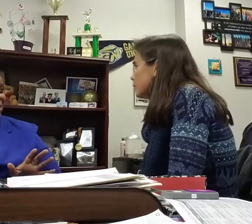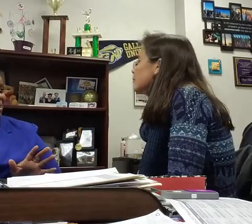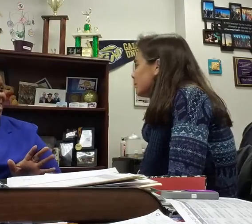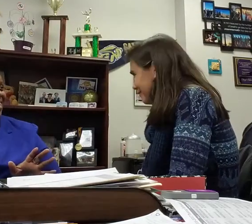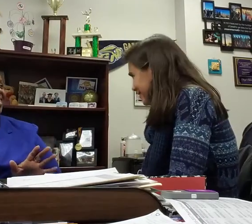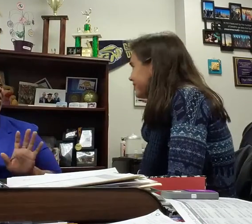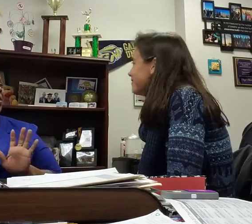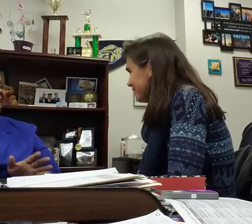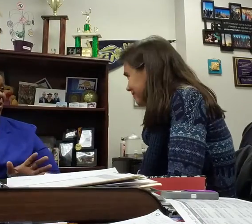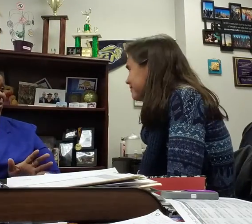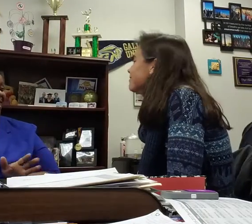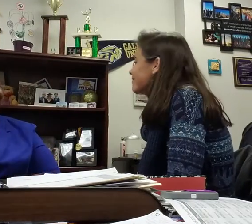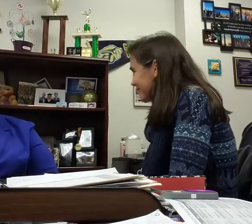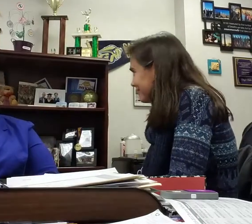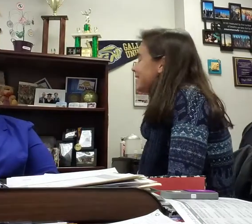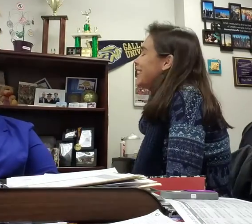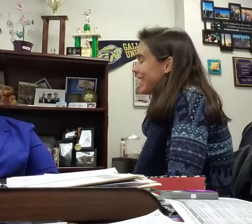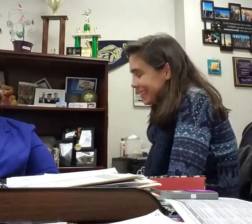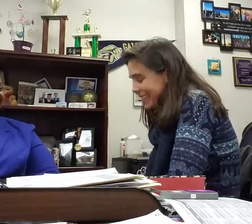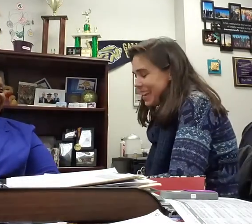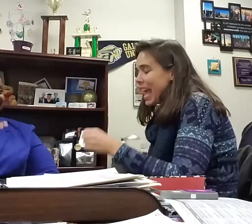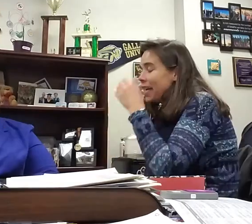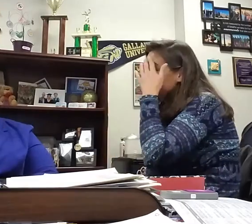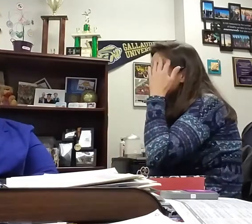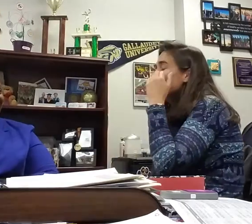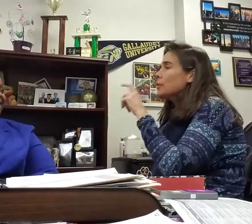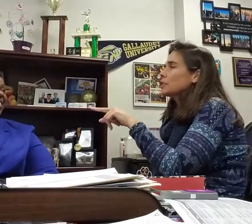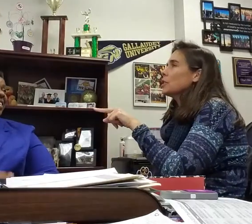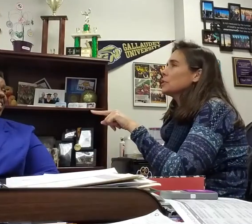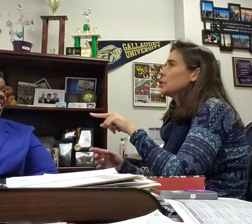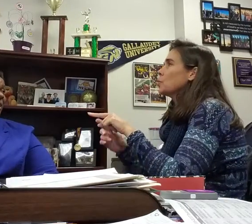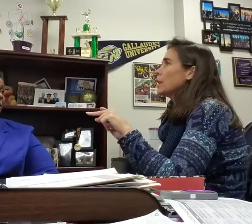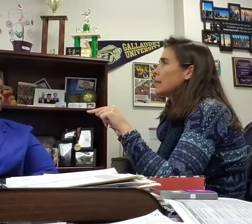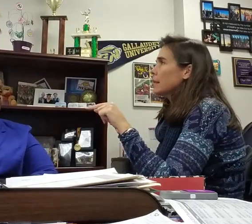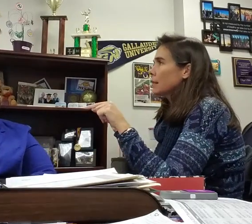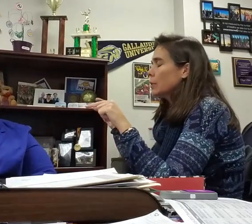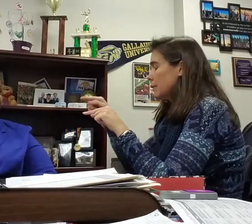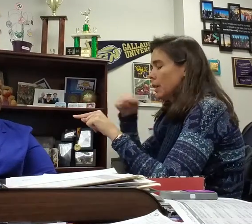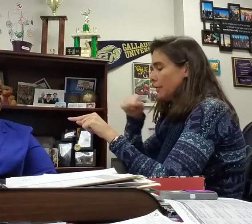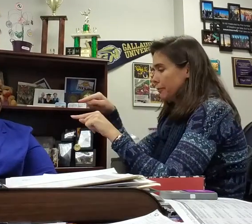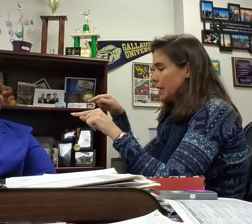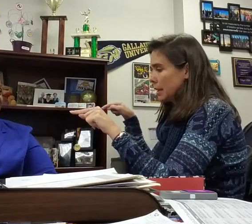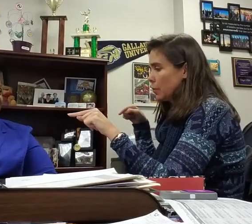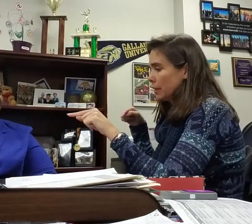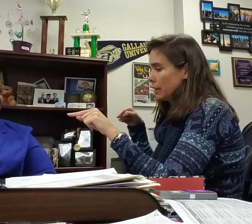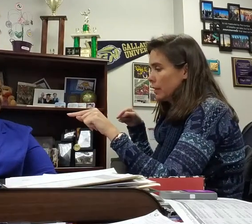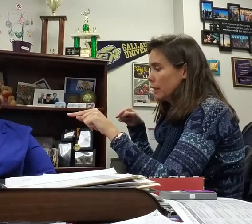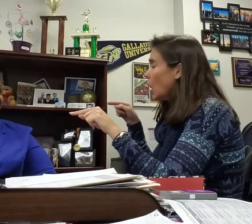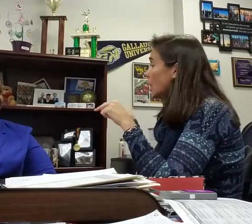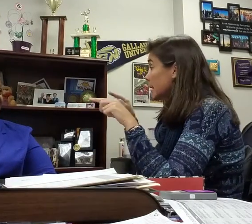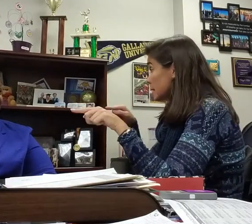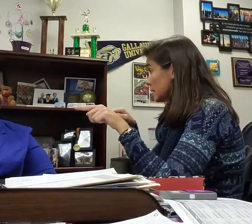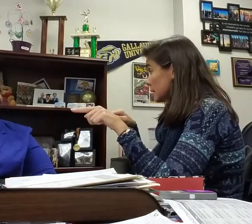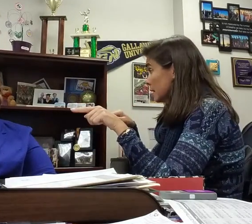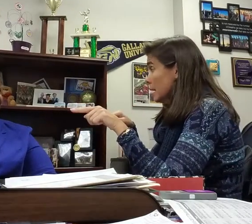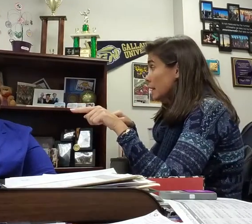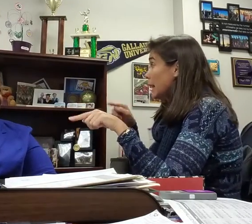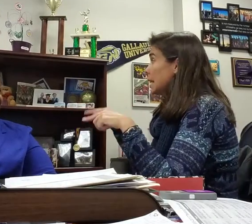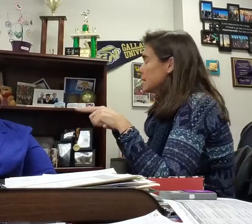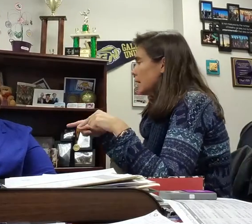me, so we got through it. Yeah. And then I noticed also when it got funny with the audience, like I decided